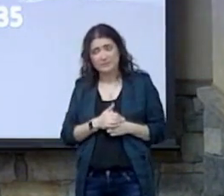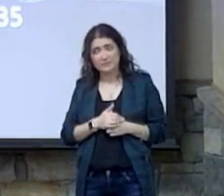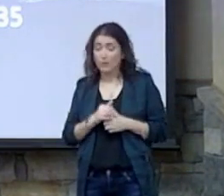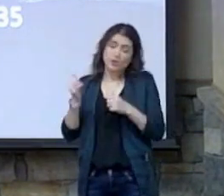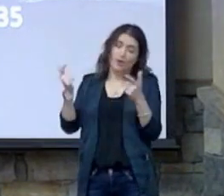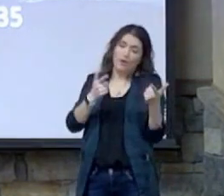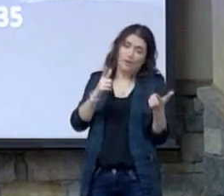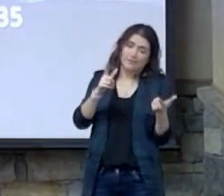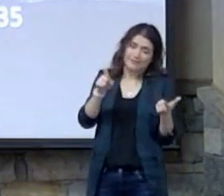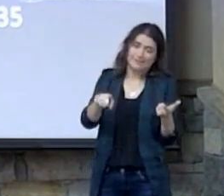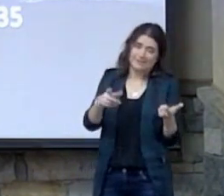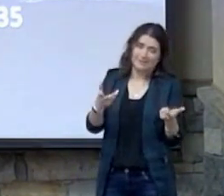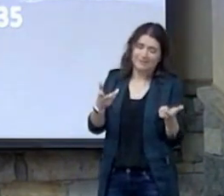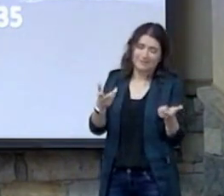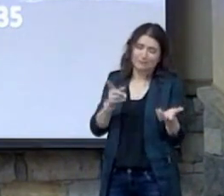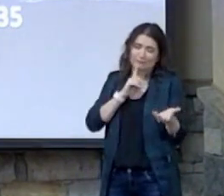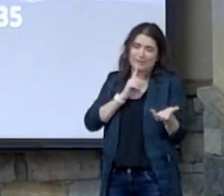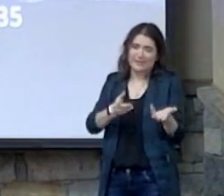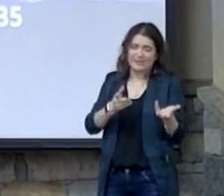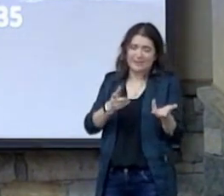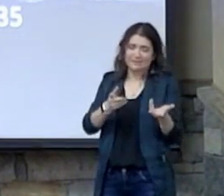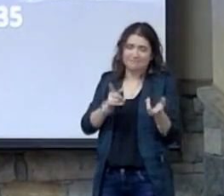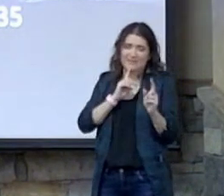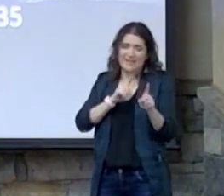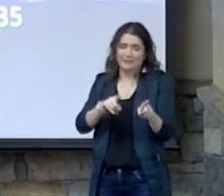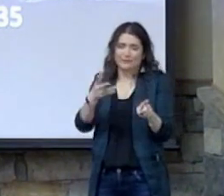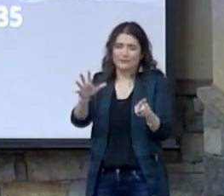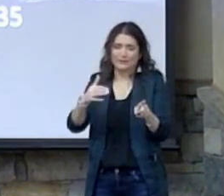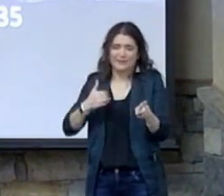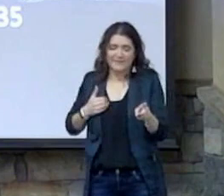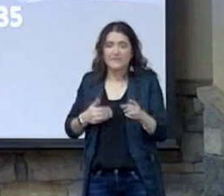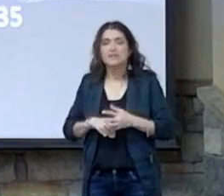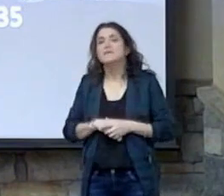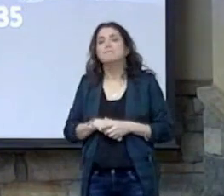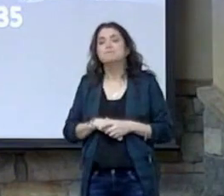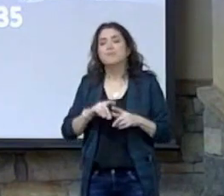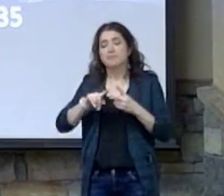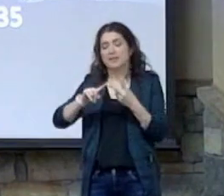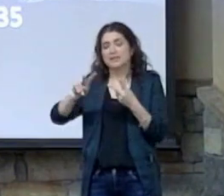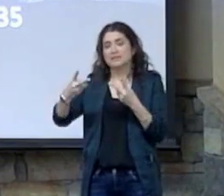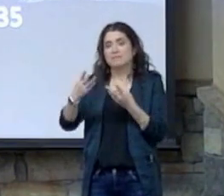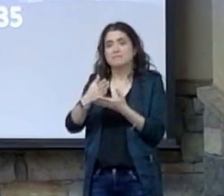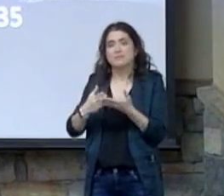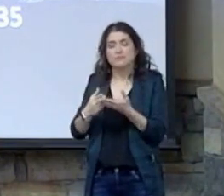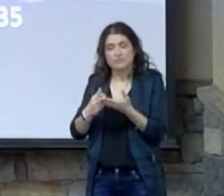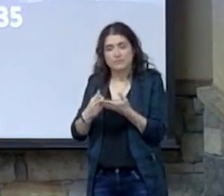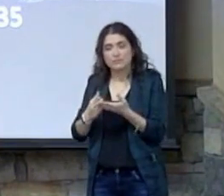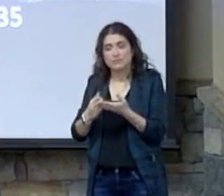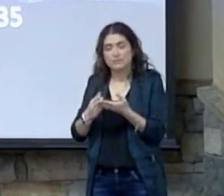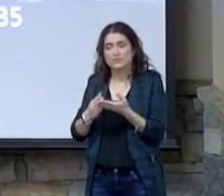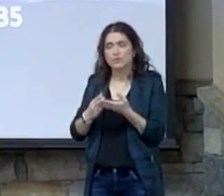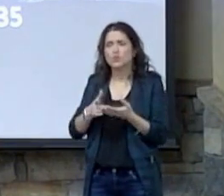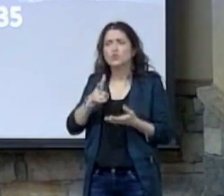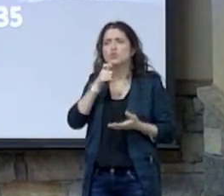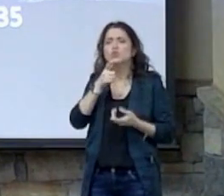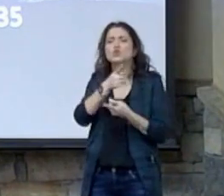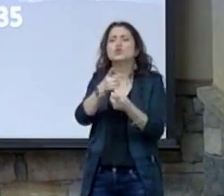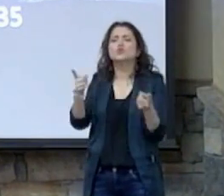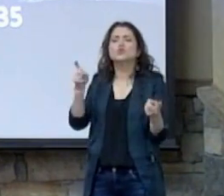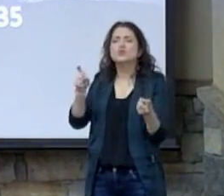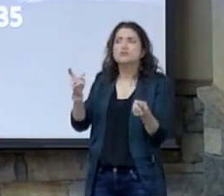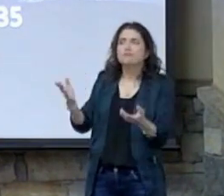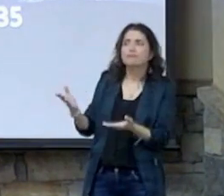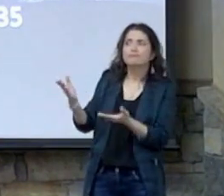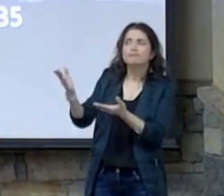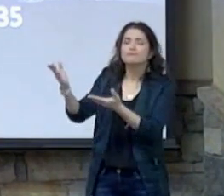do. It's a rhetorical question. But maybe the second part to think about is this. Who do you need to extend forgiveness